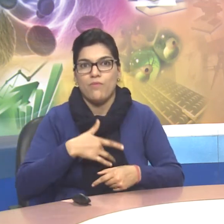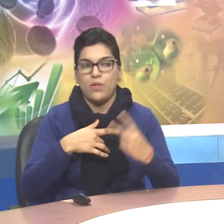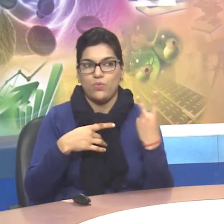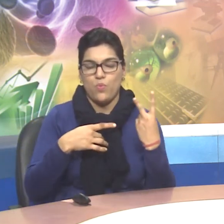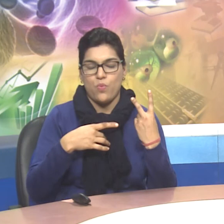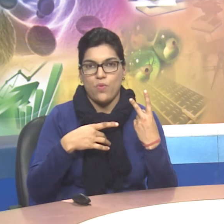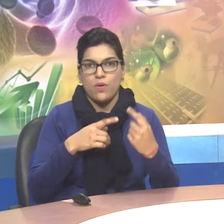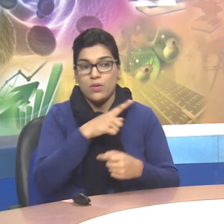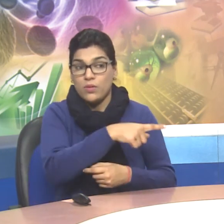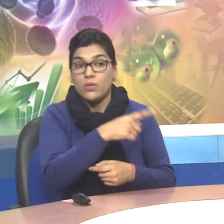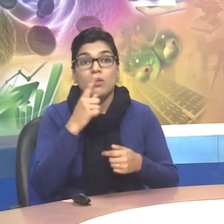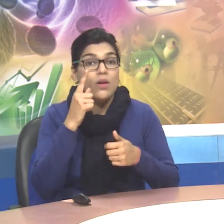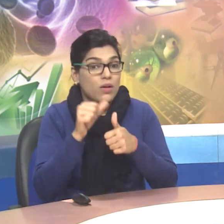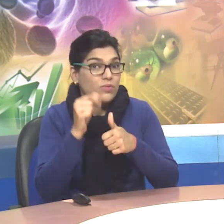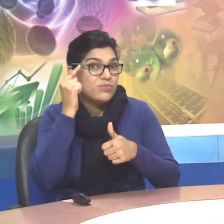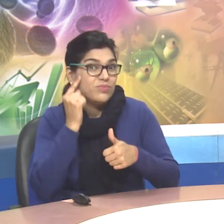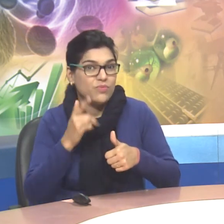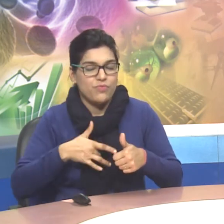suspended in mid-air.